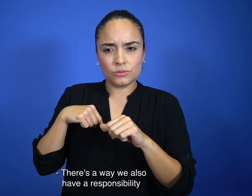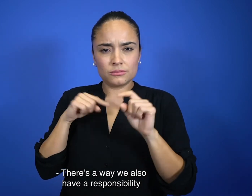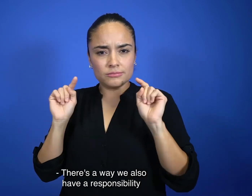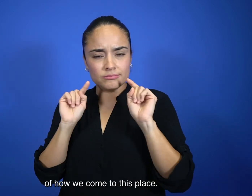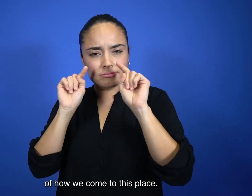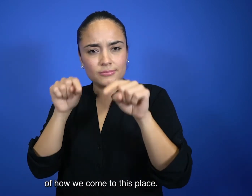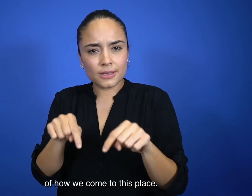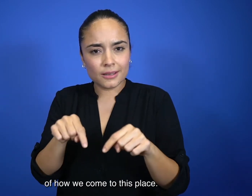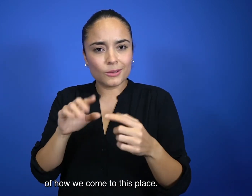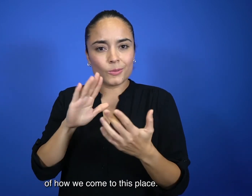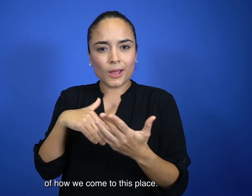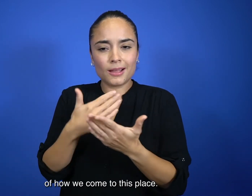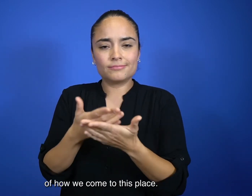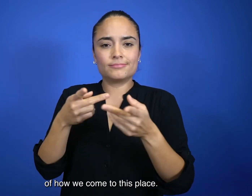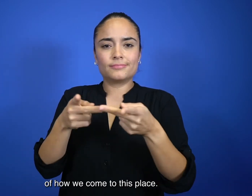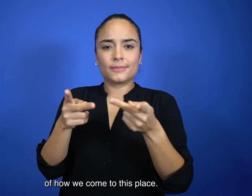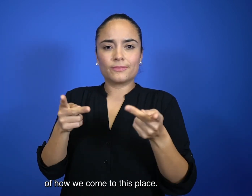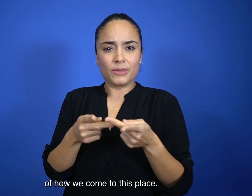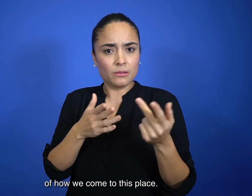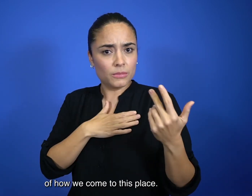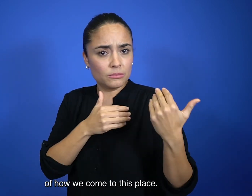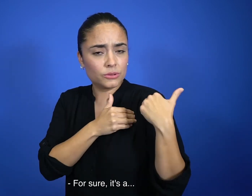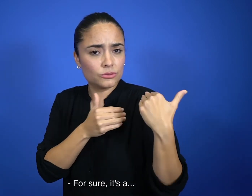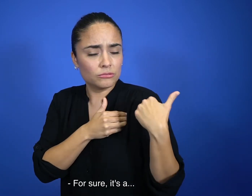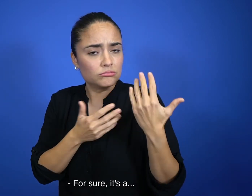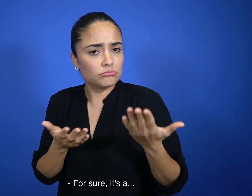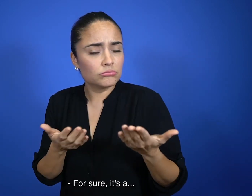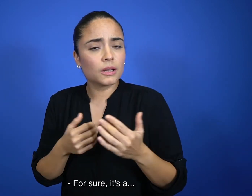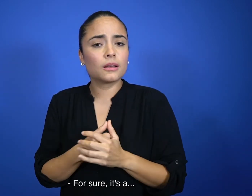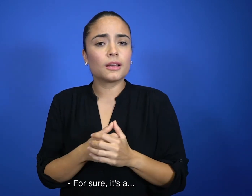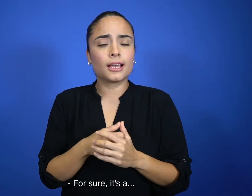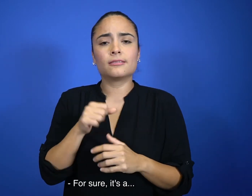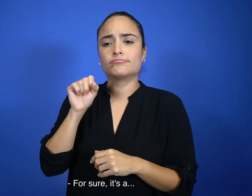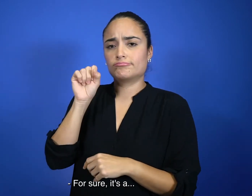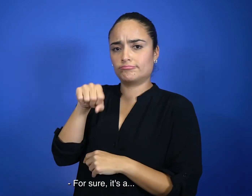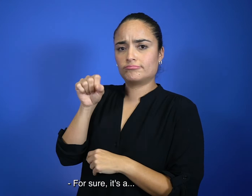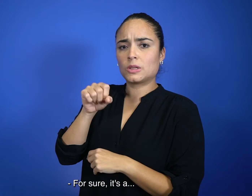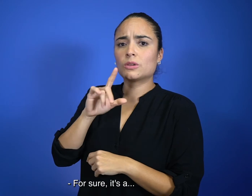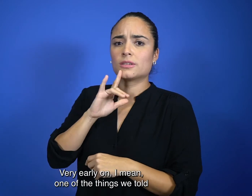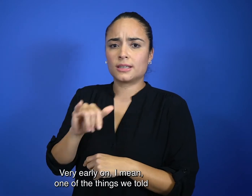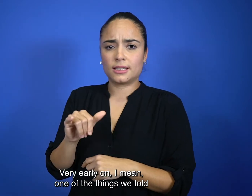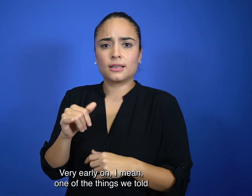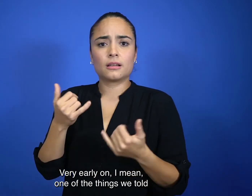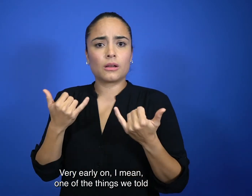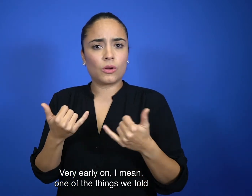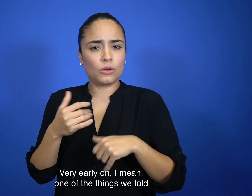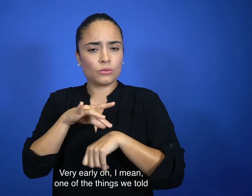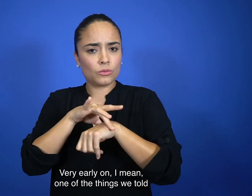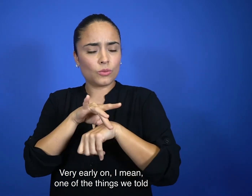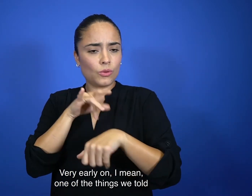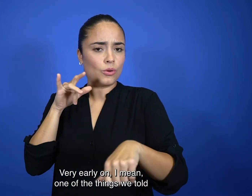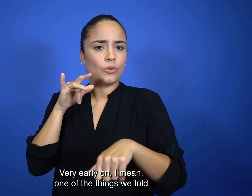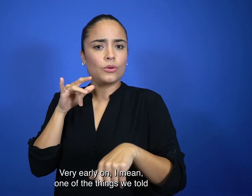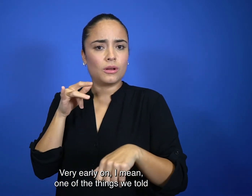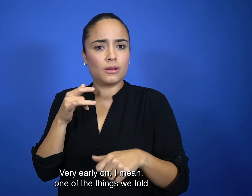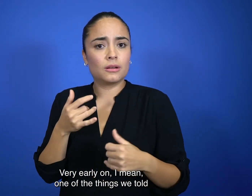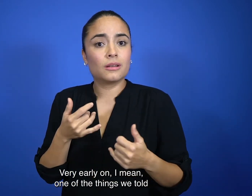of how we come to this place. For sure. It's very early on. I mean, one of the things we